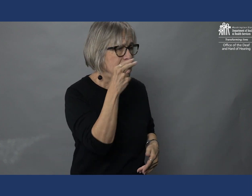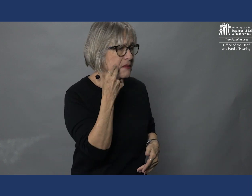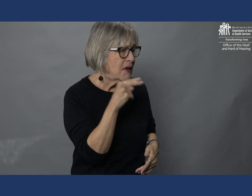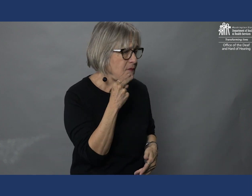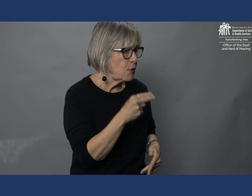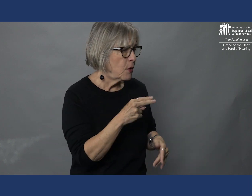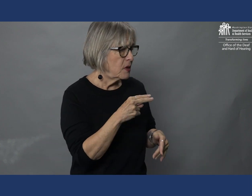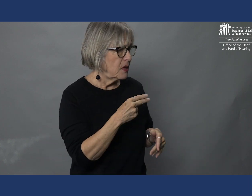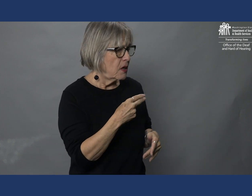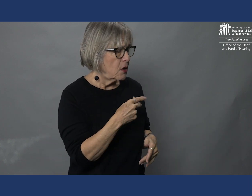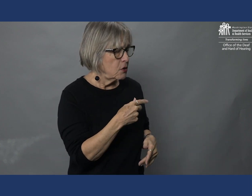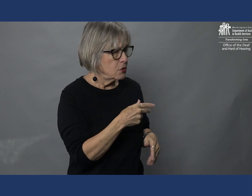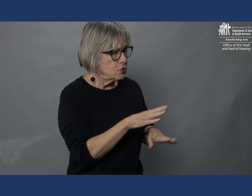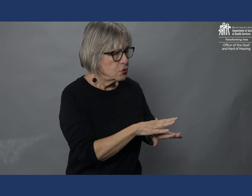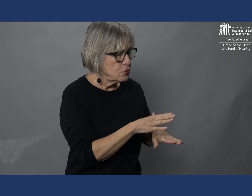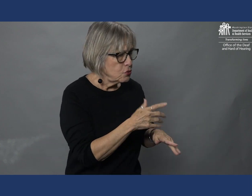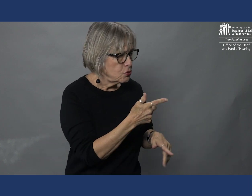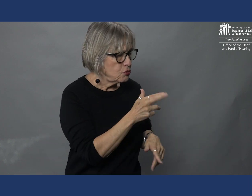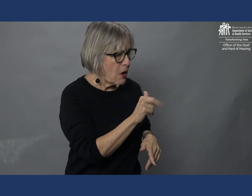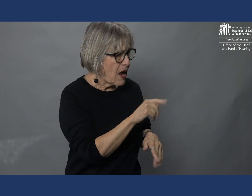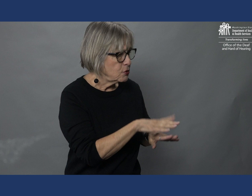Whether it's kinship caregivers in tribal communities